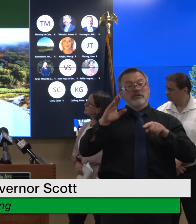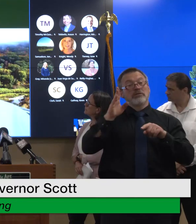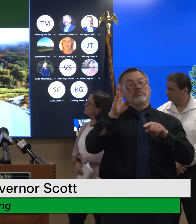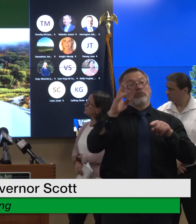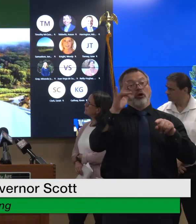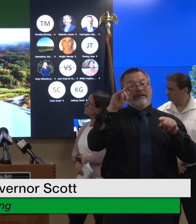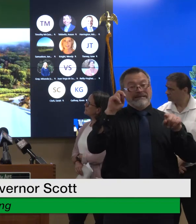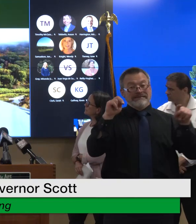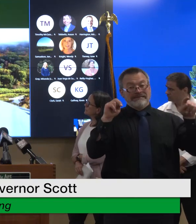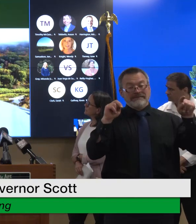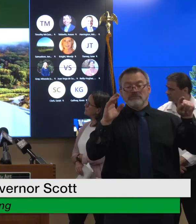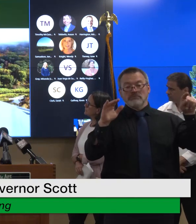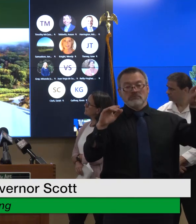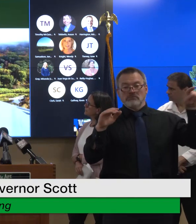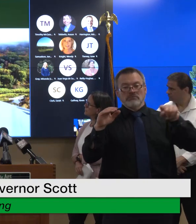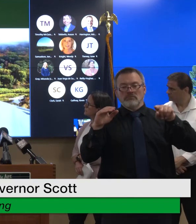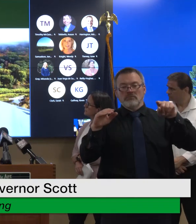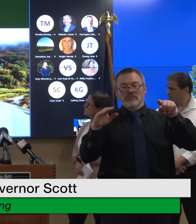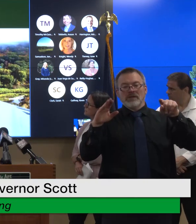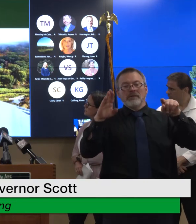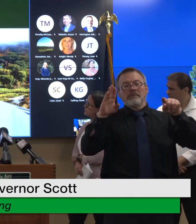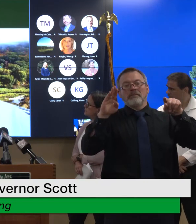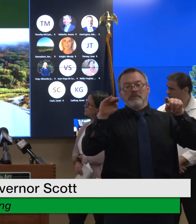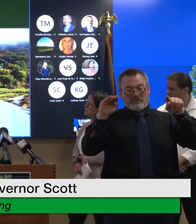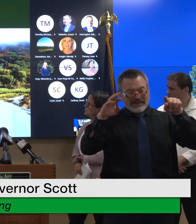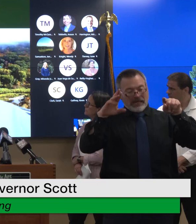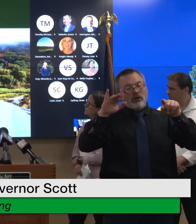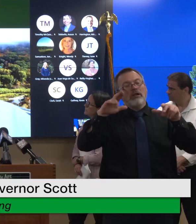July, two closures remain.